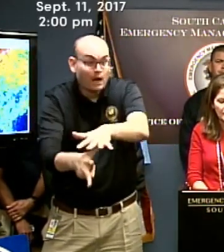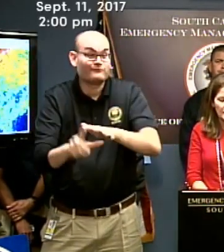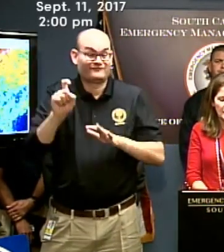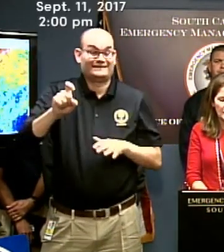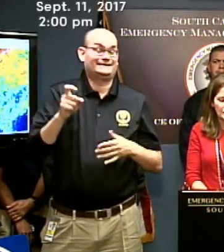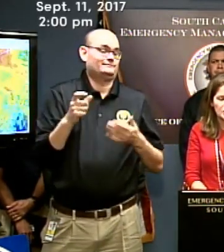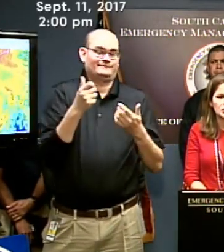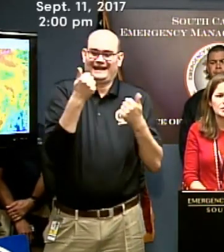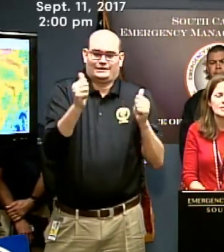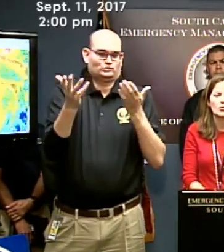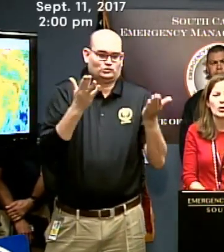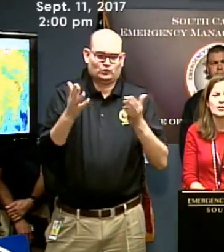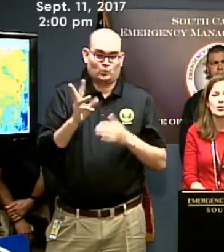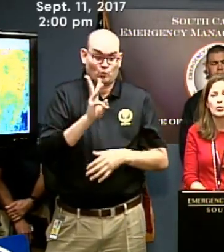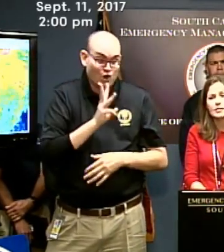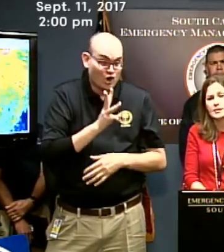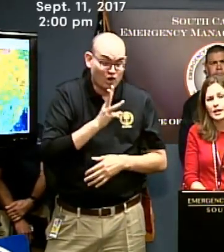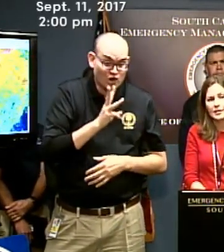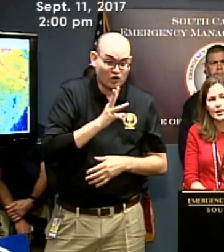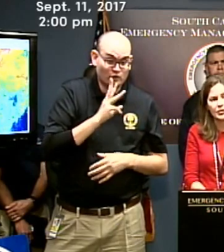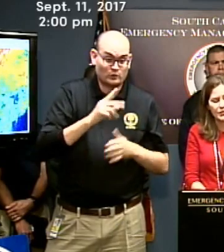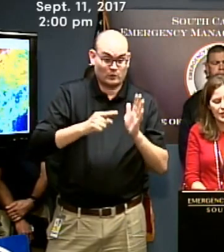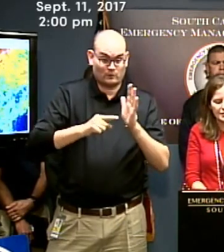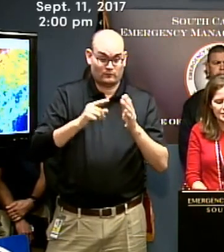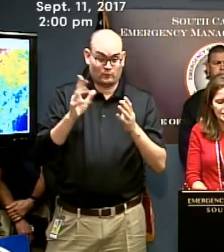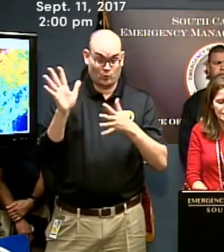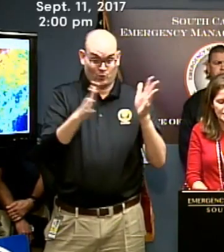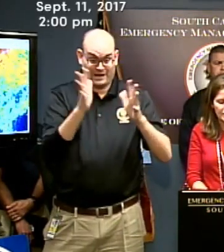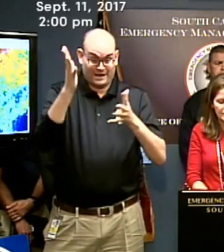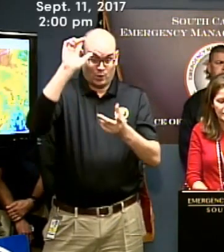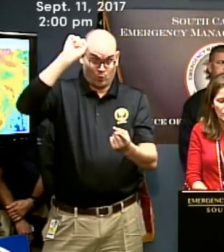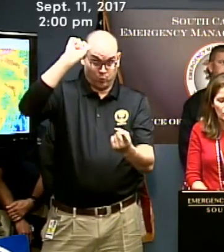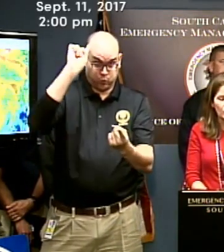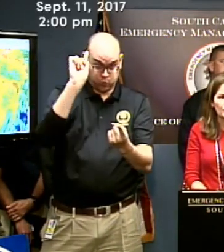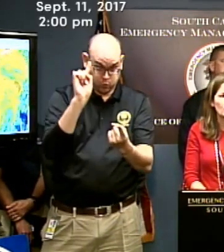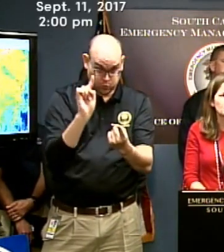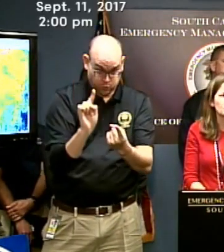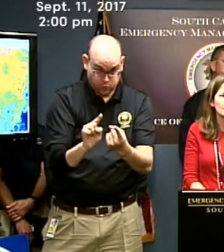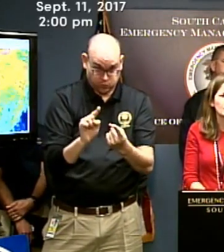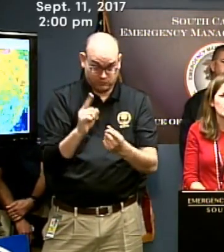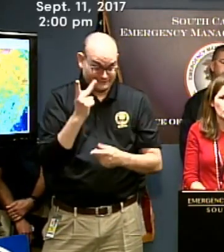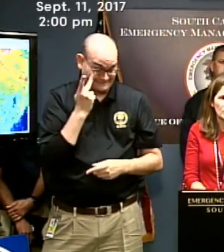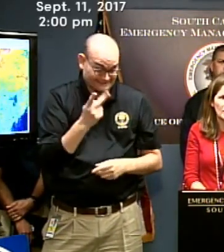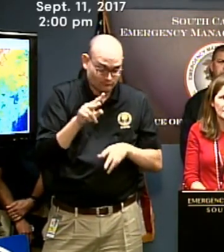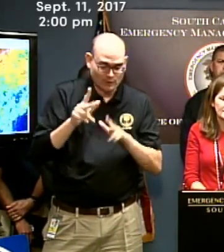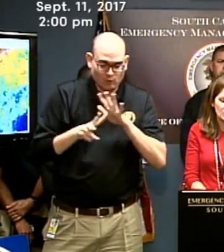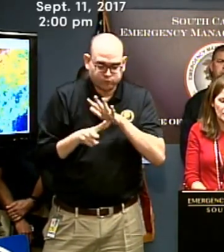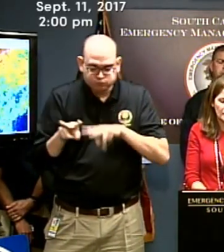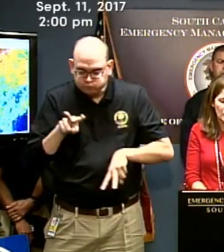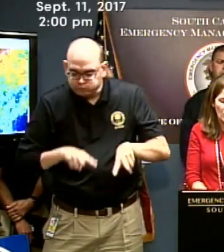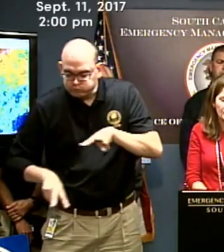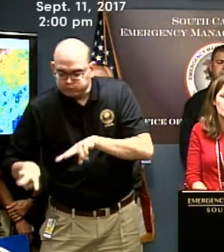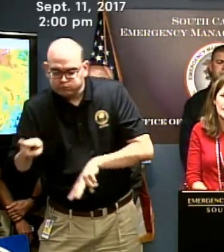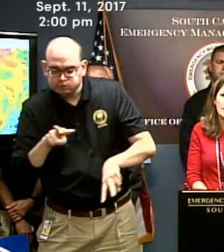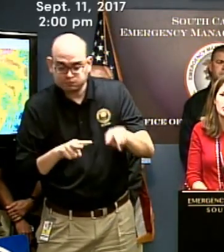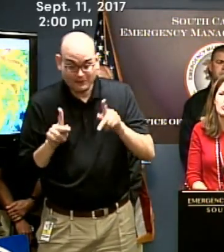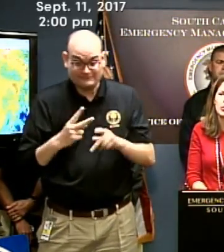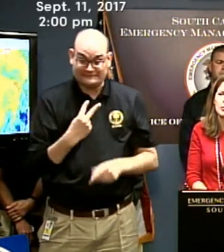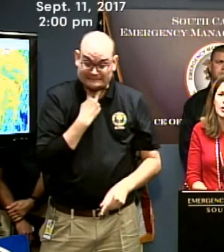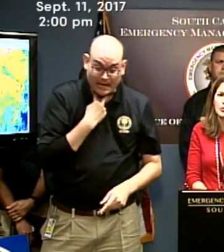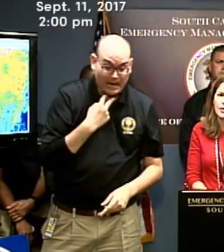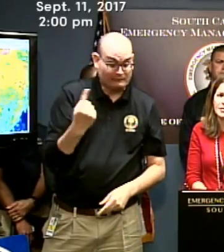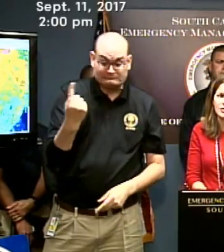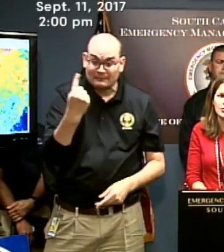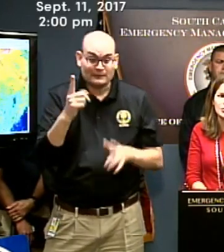teams. Missions once the winds die down if that's necessary, or they're also ready to mobilize on the ground